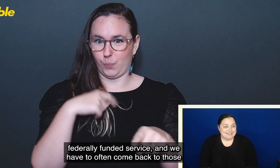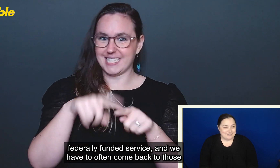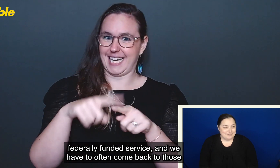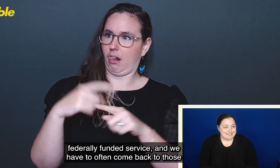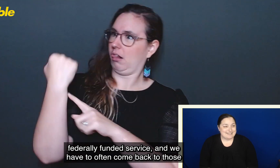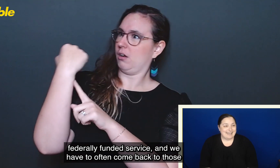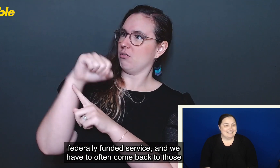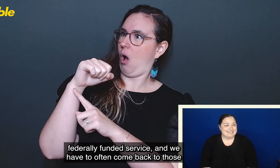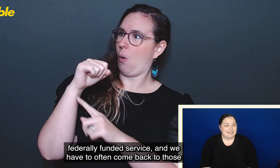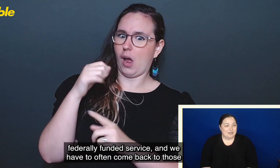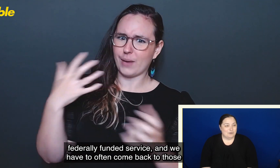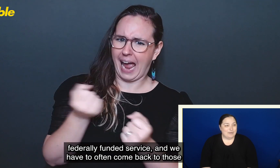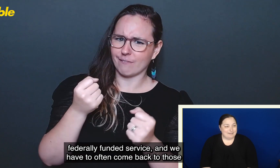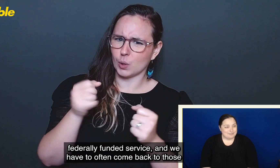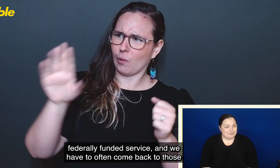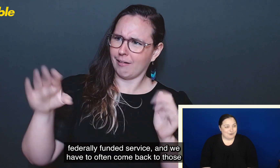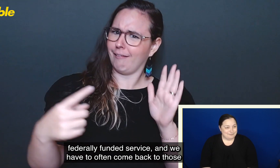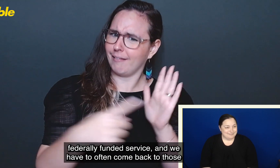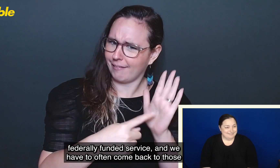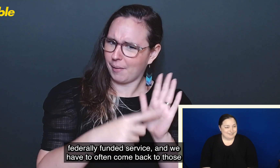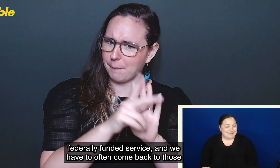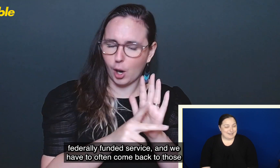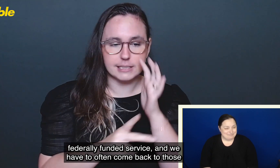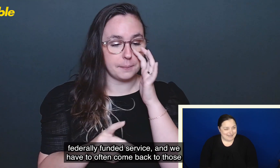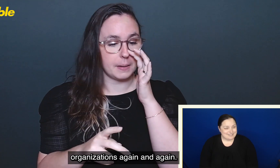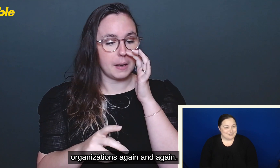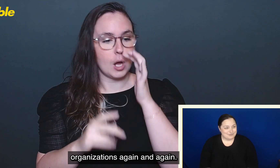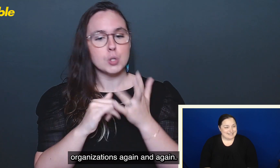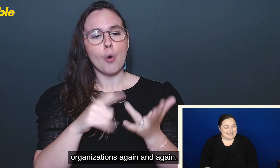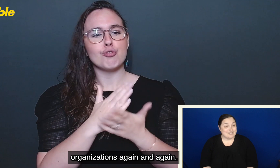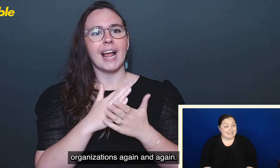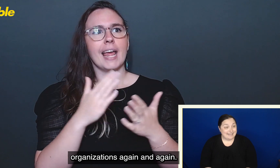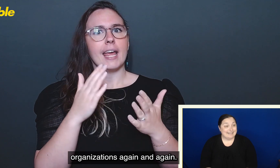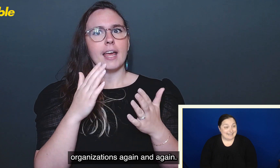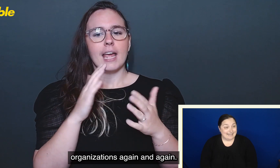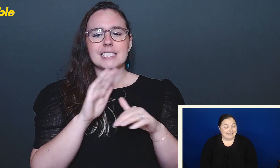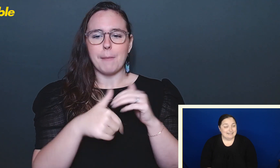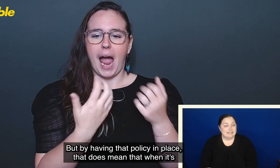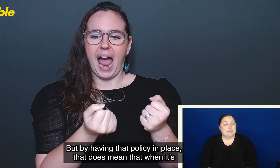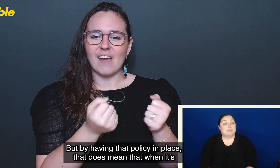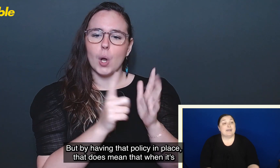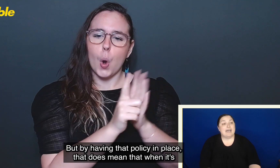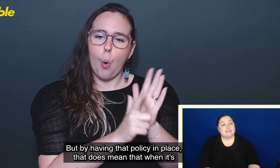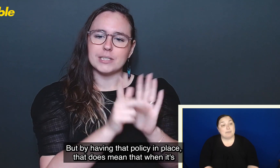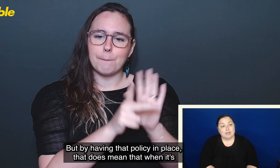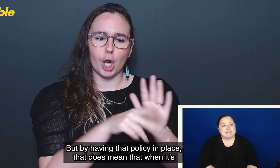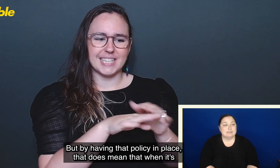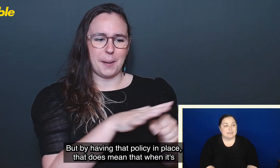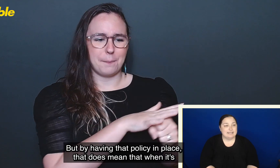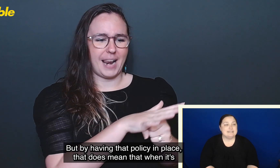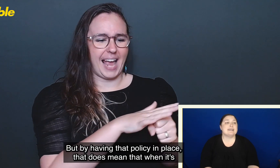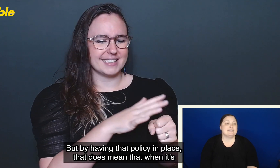funded service. And we have to often come back to those organisations again and again. But by having that policy